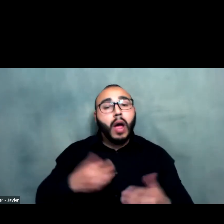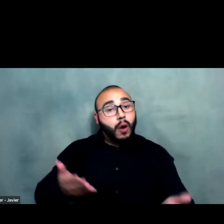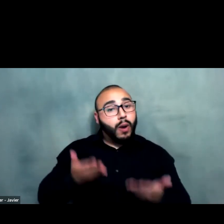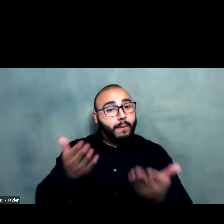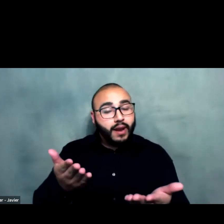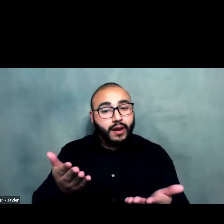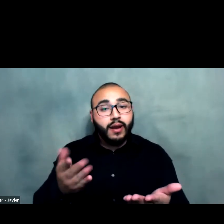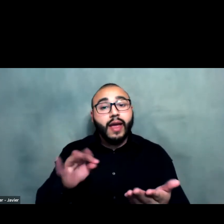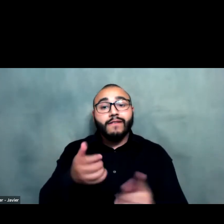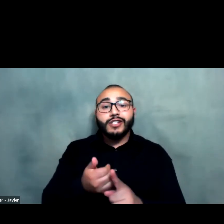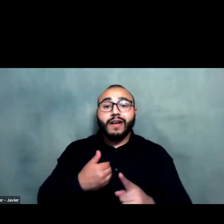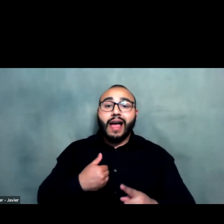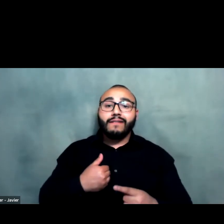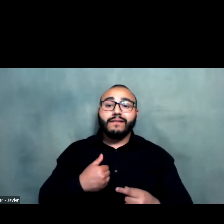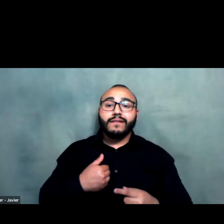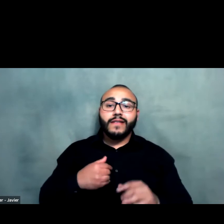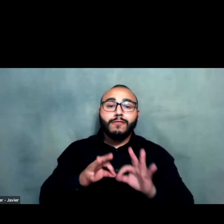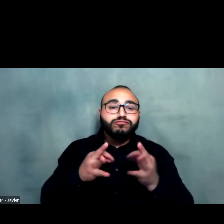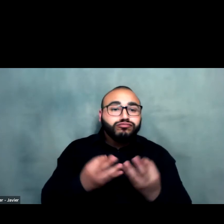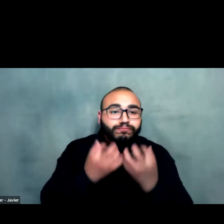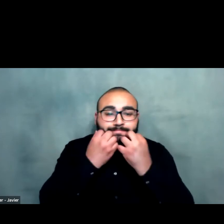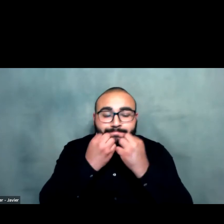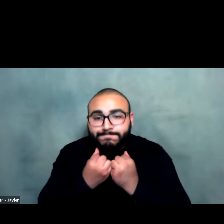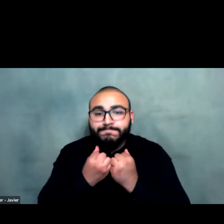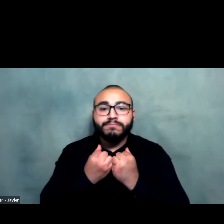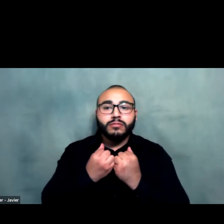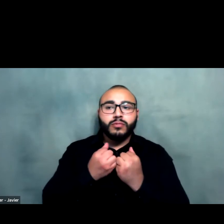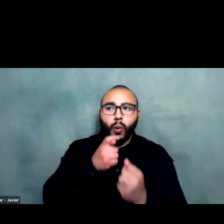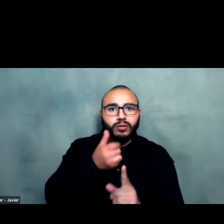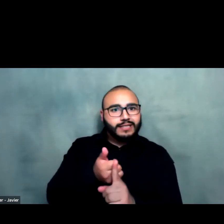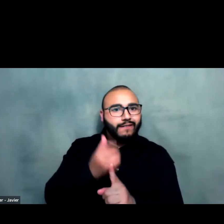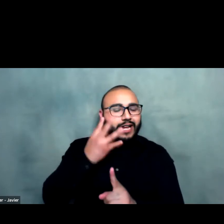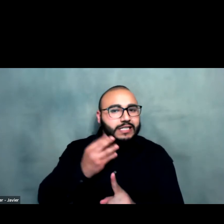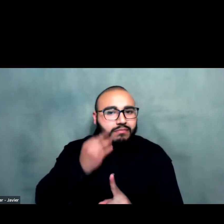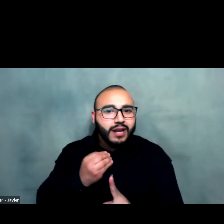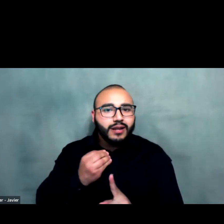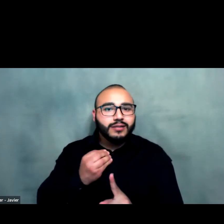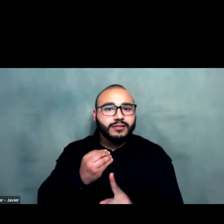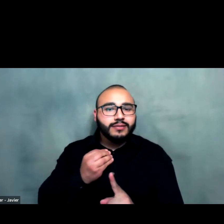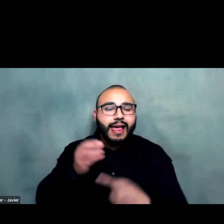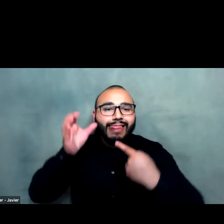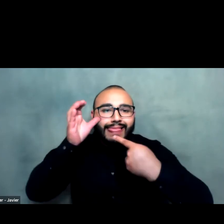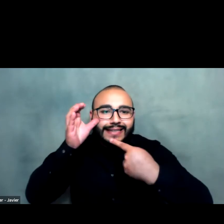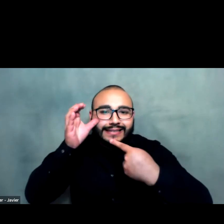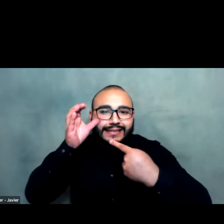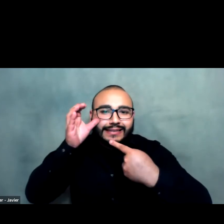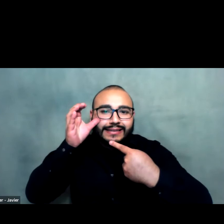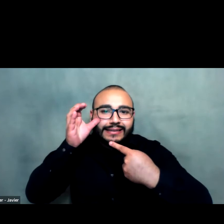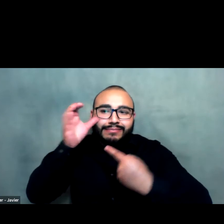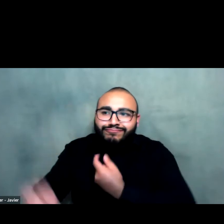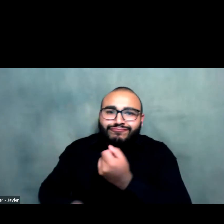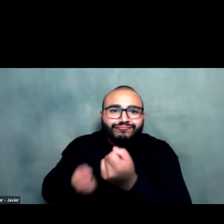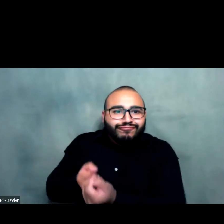you have a loved one or someone you know that has gone through this, the first thing is to listen to them, be present with